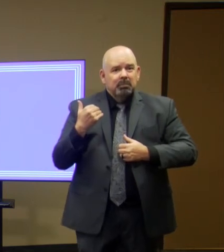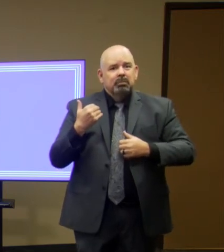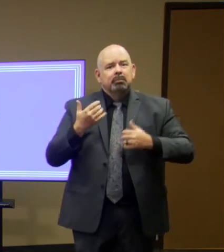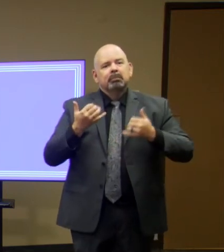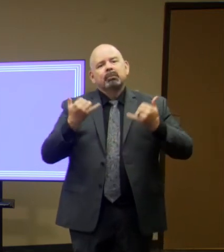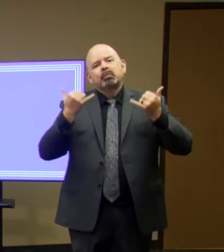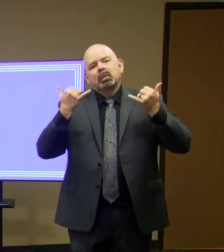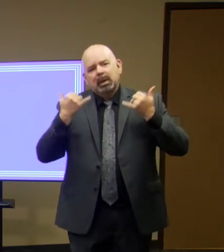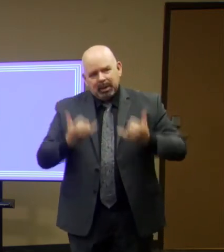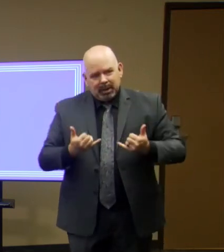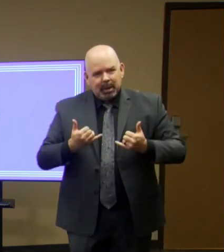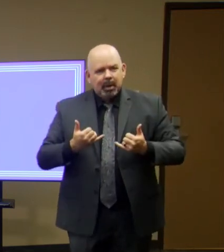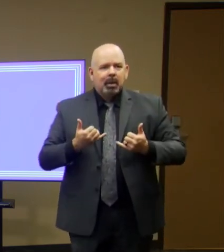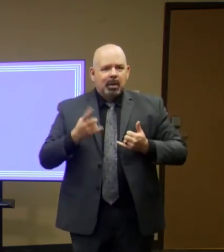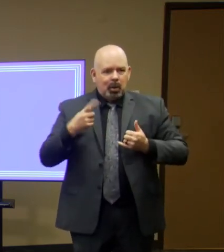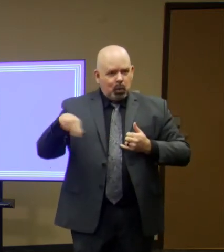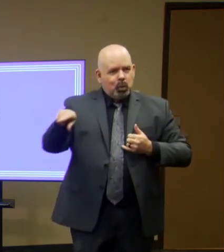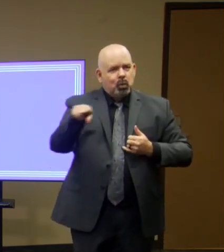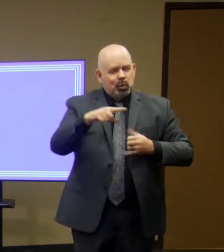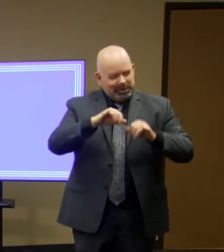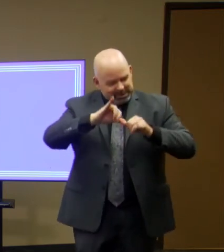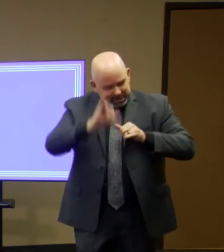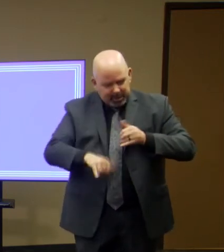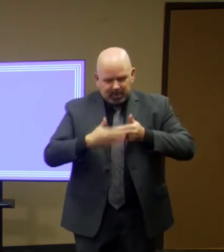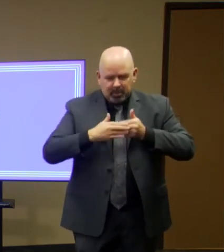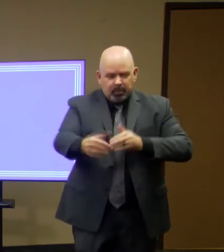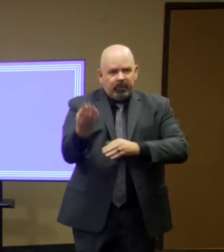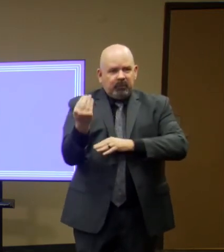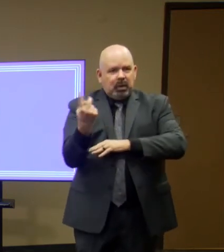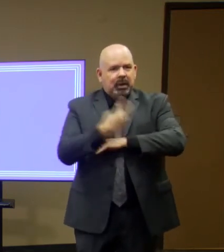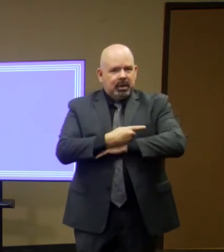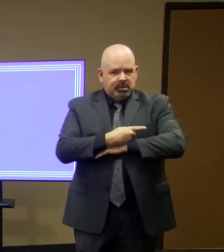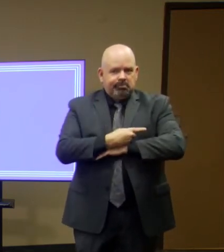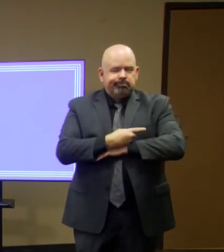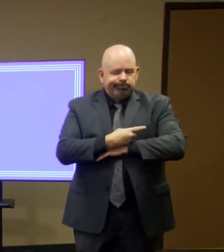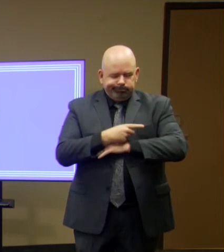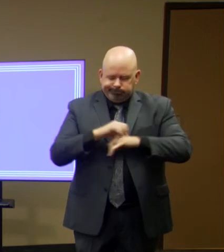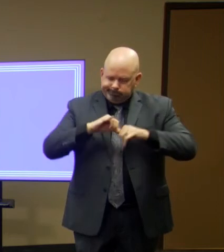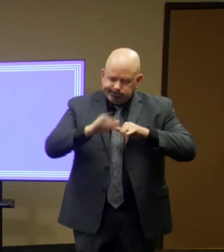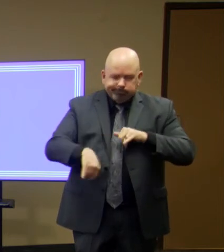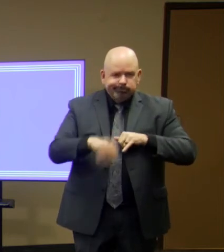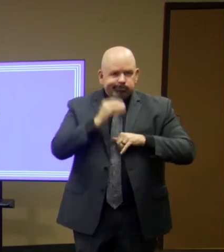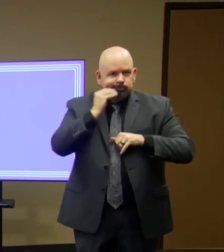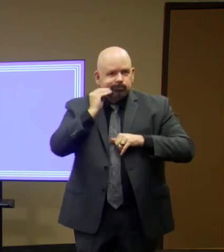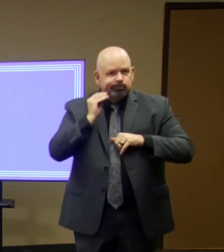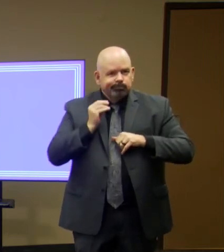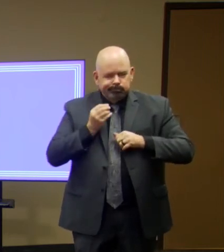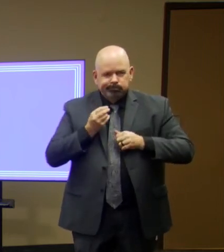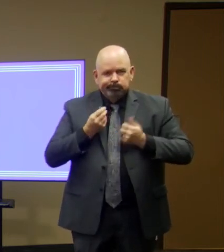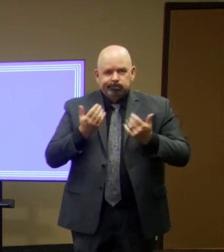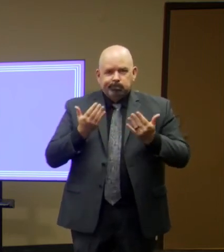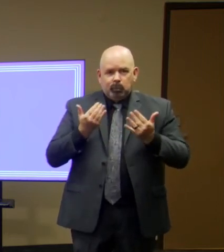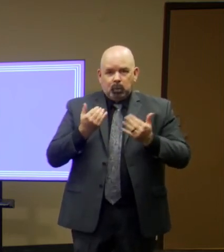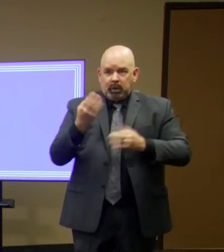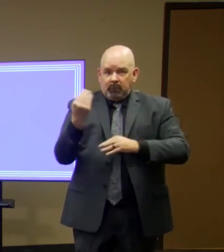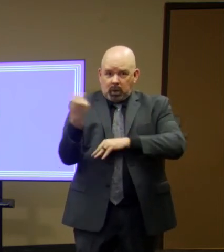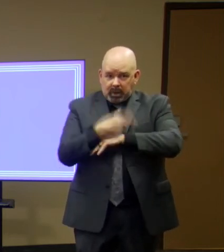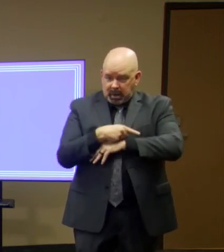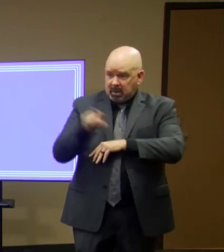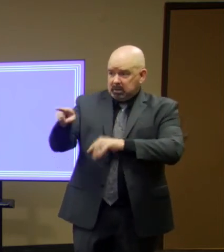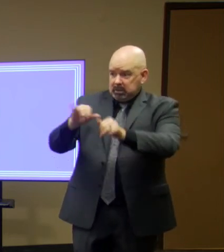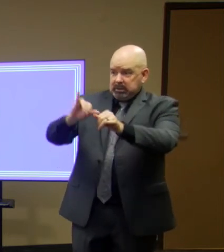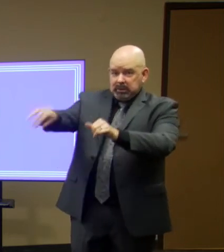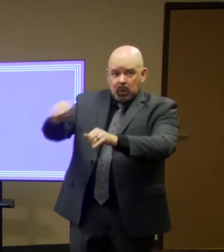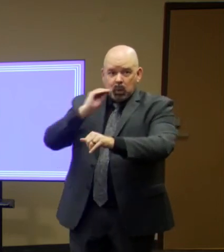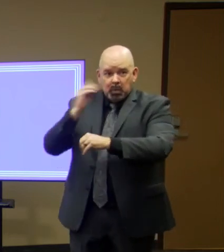that isolation, all right? Because the safest course is to not come together.